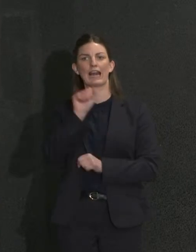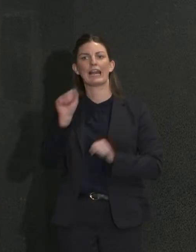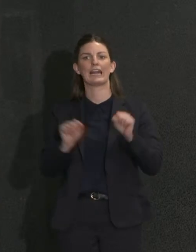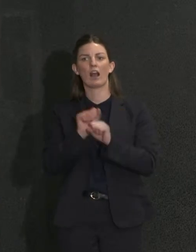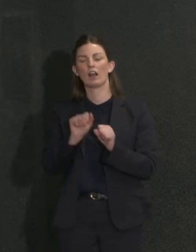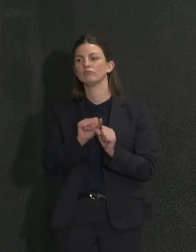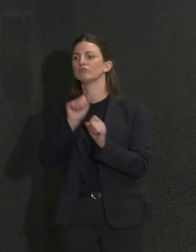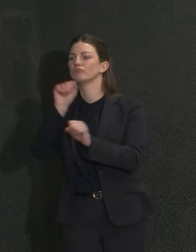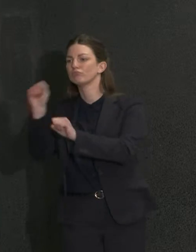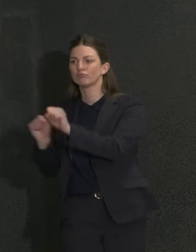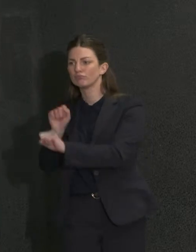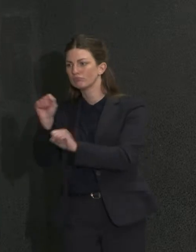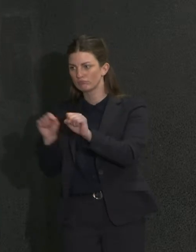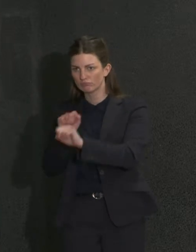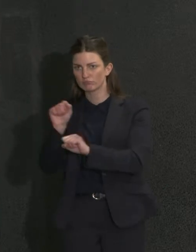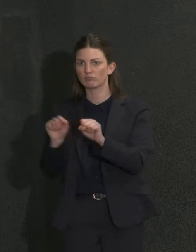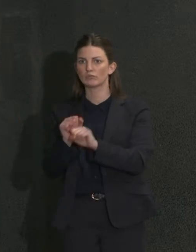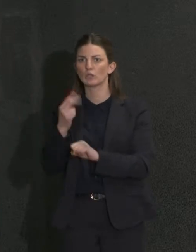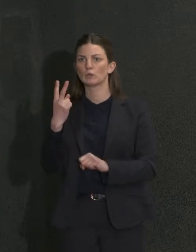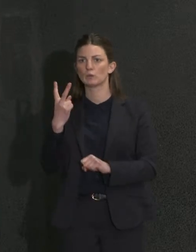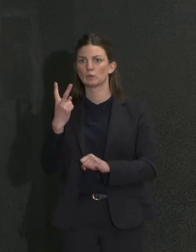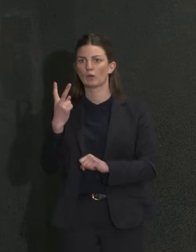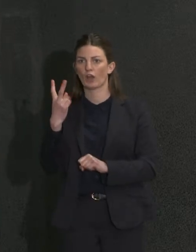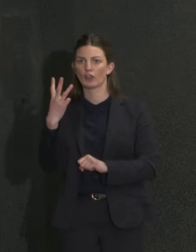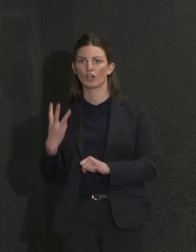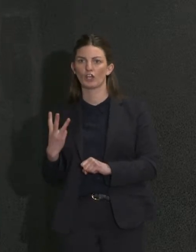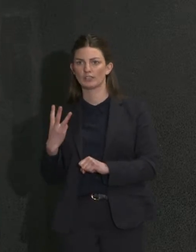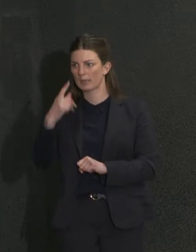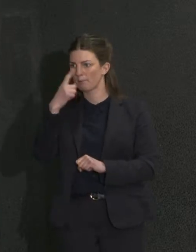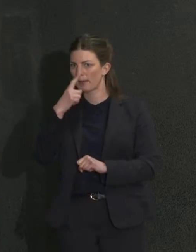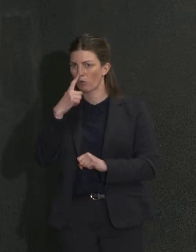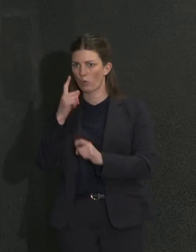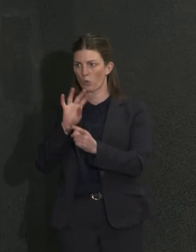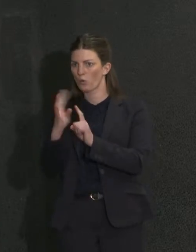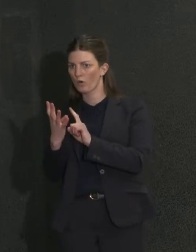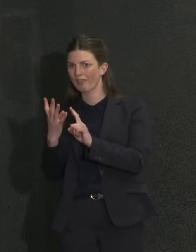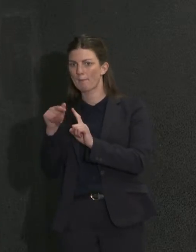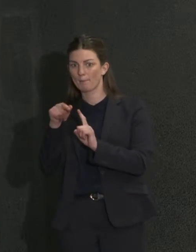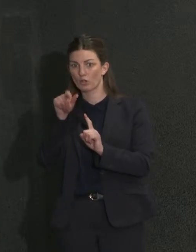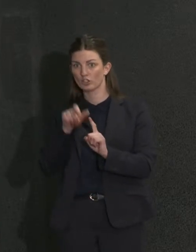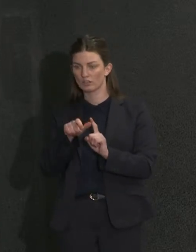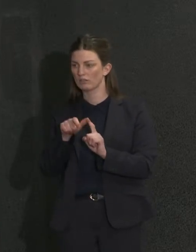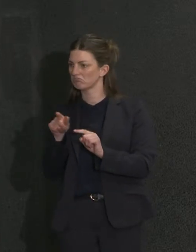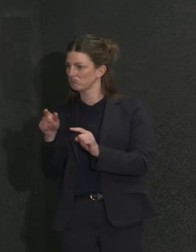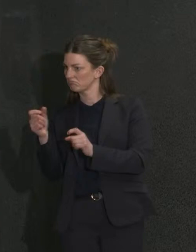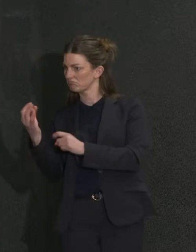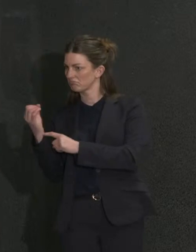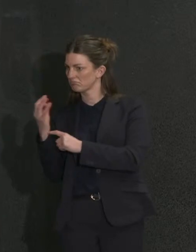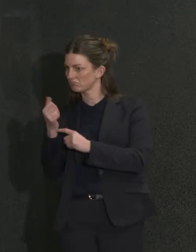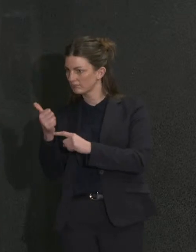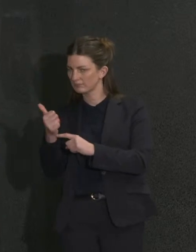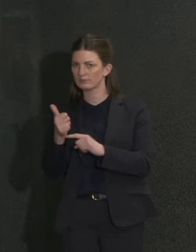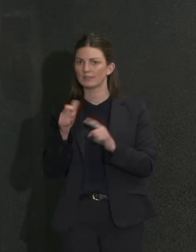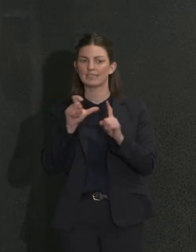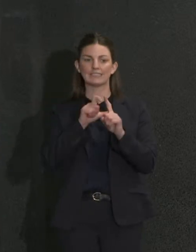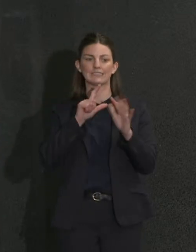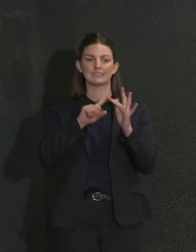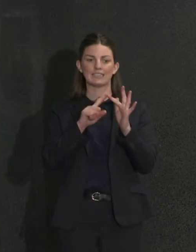2/3 of the 18 primary close contacts there have returned a negative result. And finally, at the warehouse in